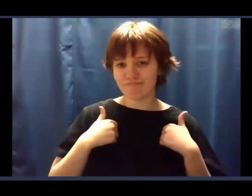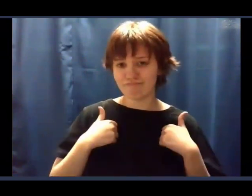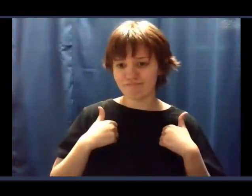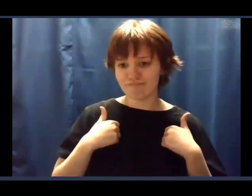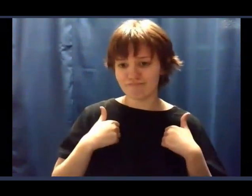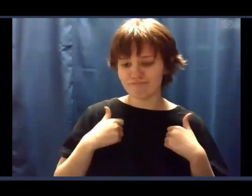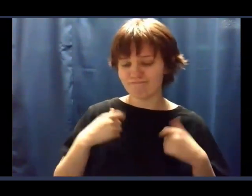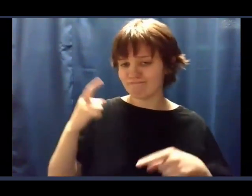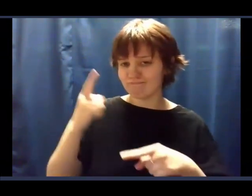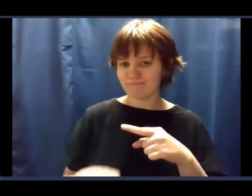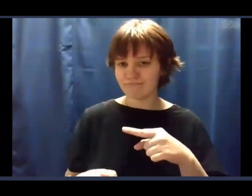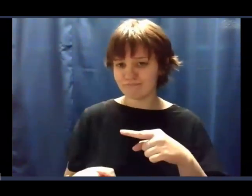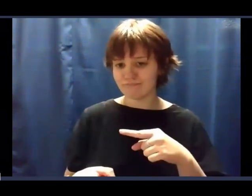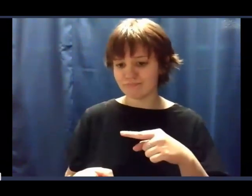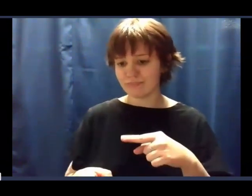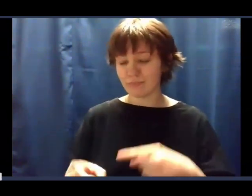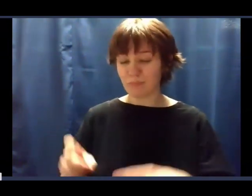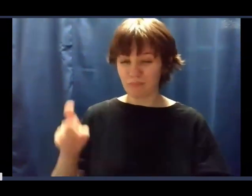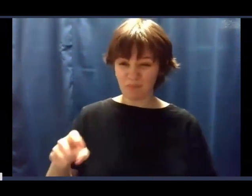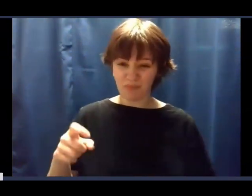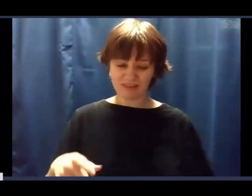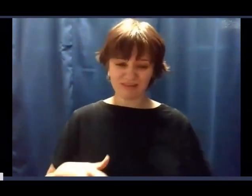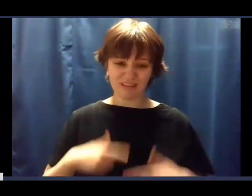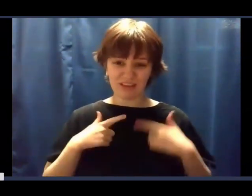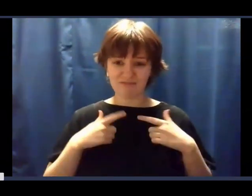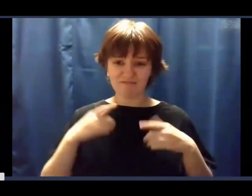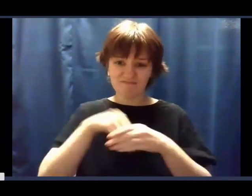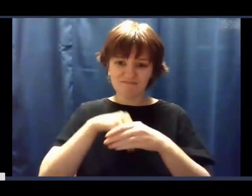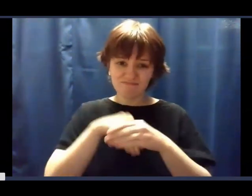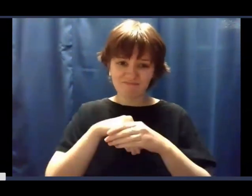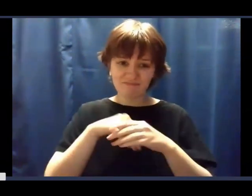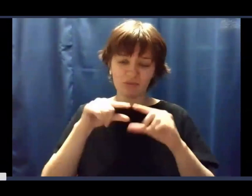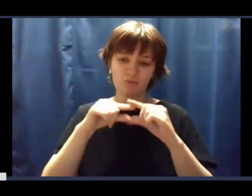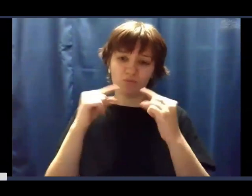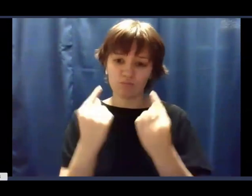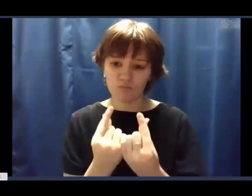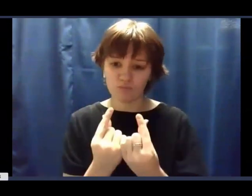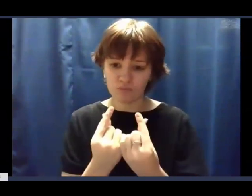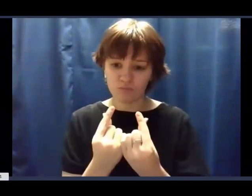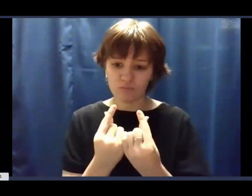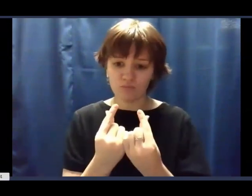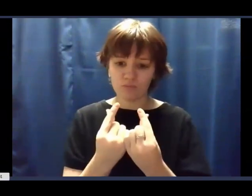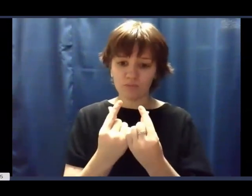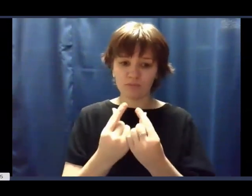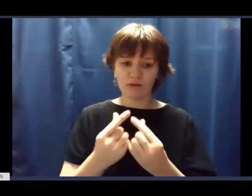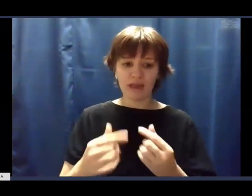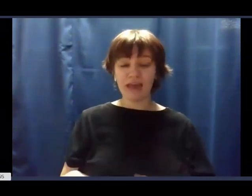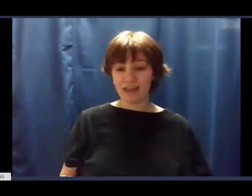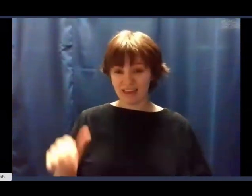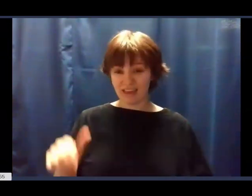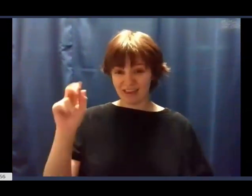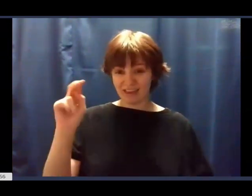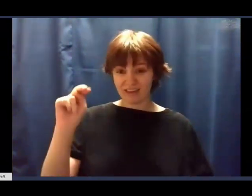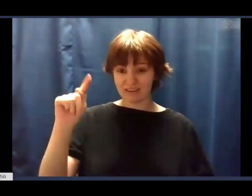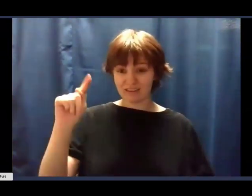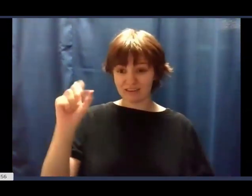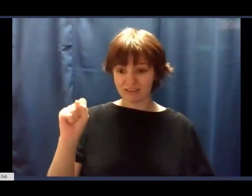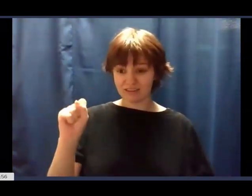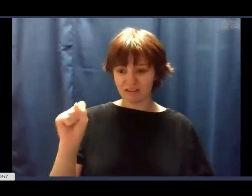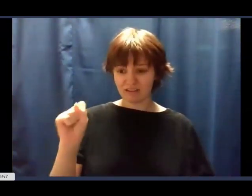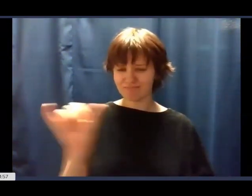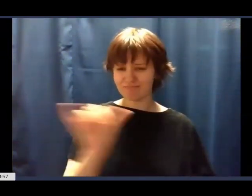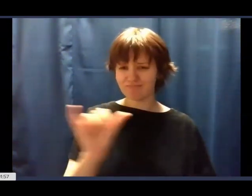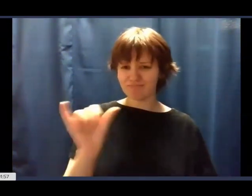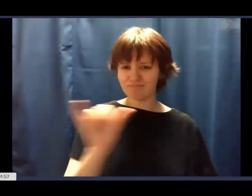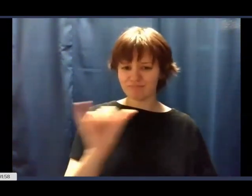they do have variations. Some ants like to always turn to the right when they go foraging. Other ones turn to the left